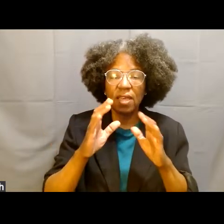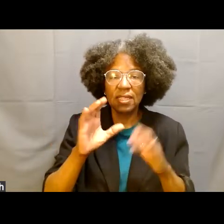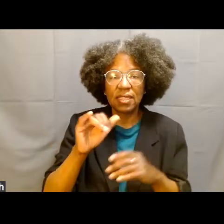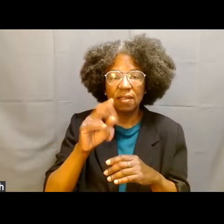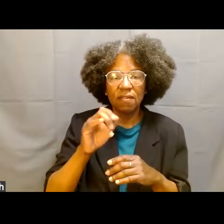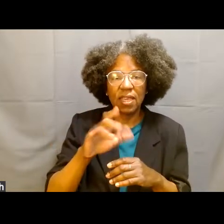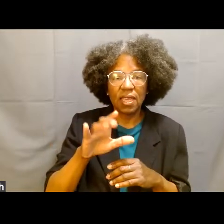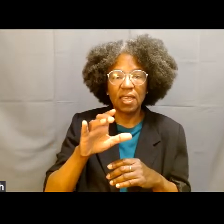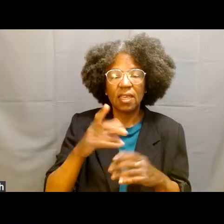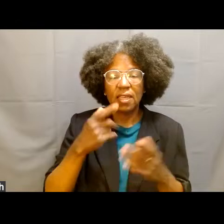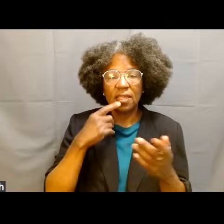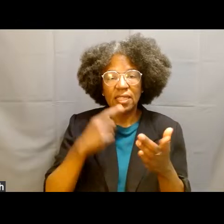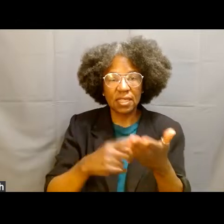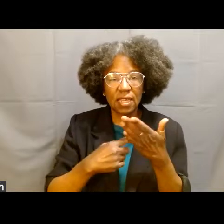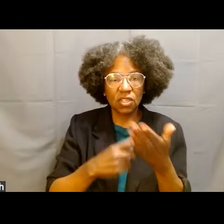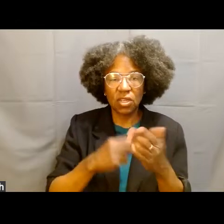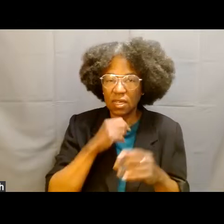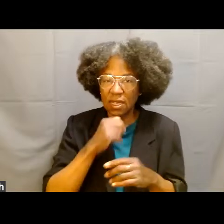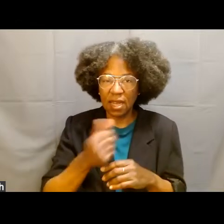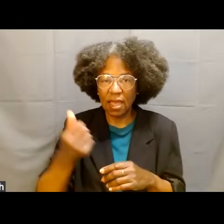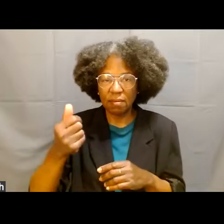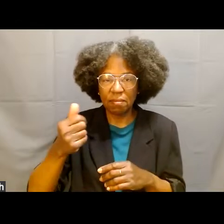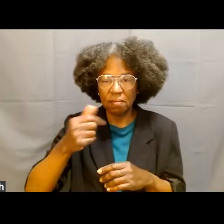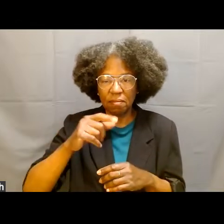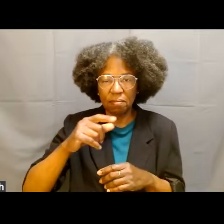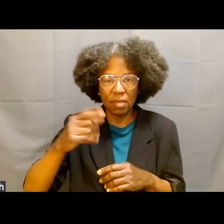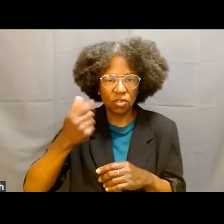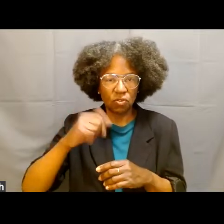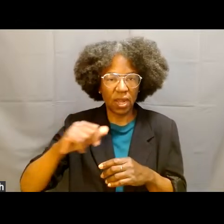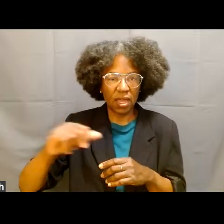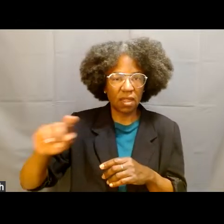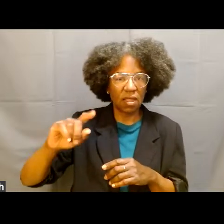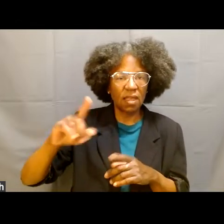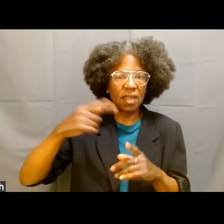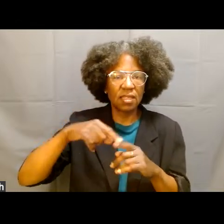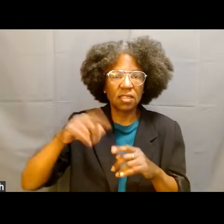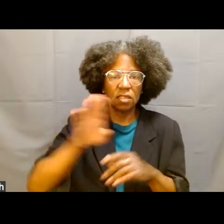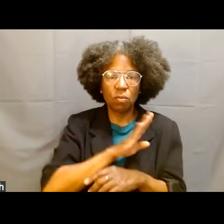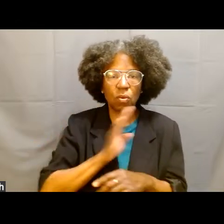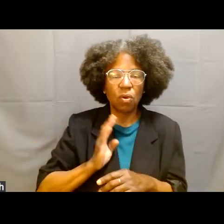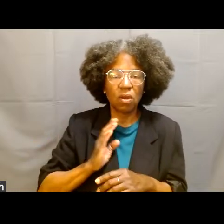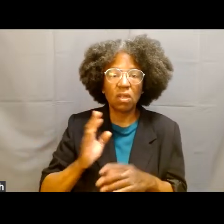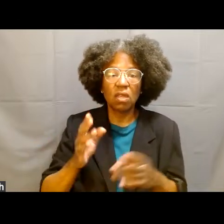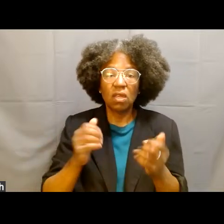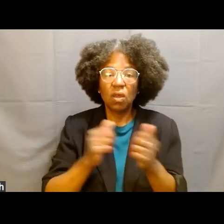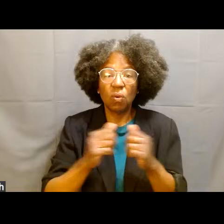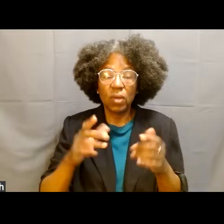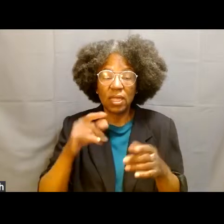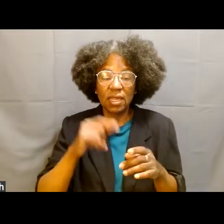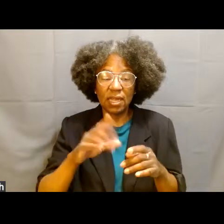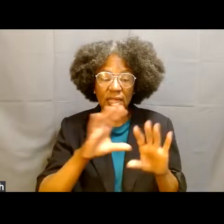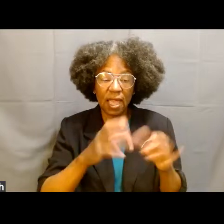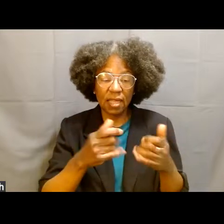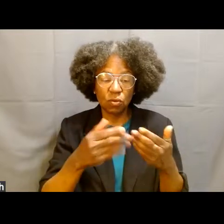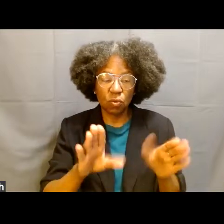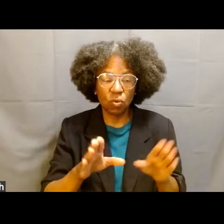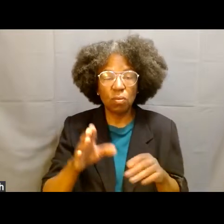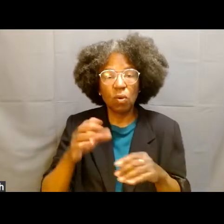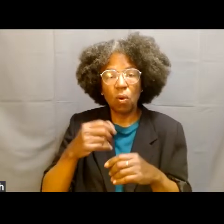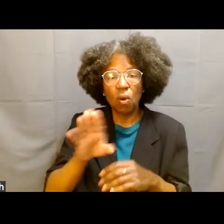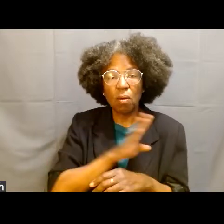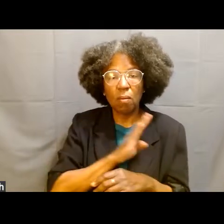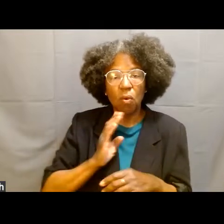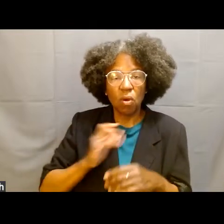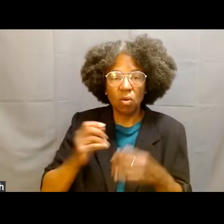If anything, stifling dissent, whether in a classroom or a boardroom, runs counter to the critical thinking we aim